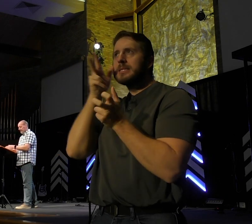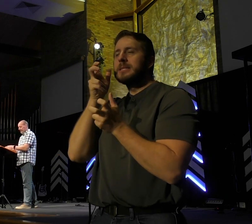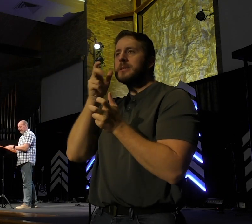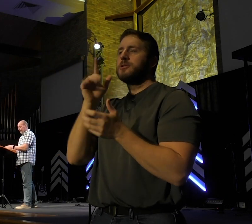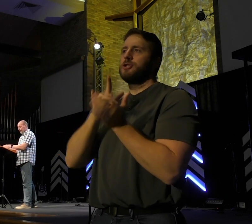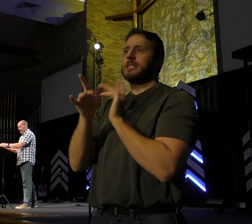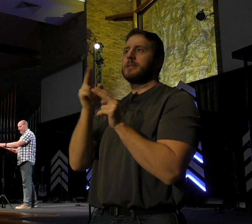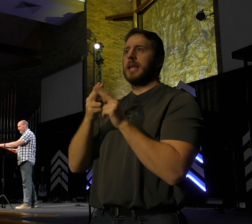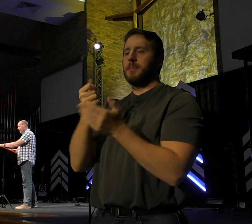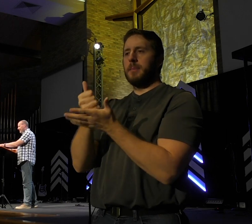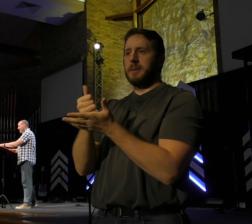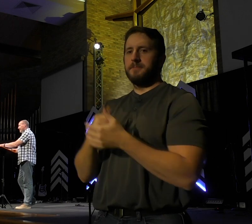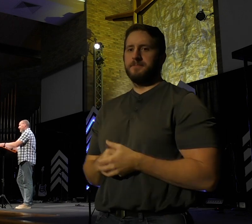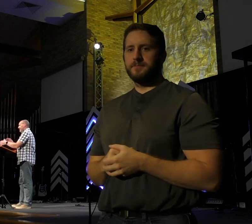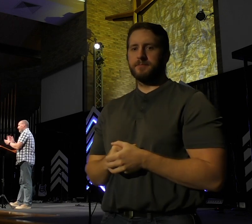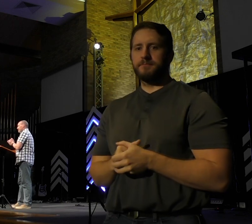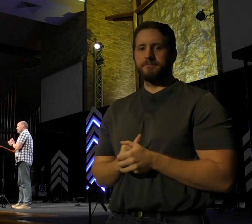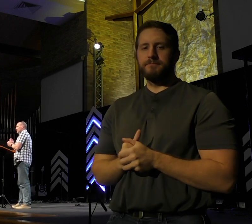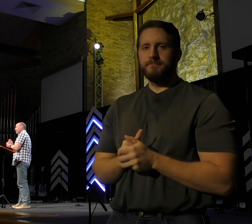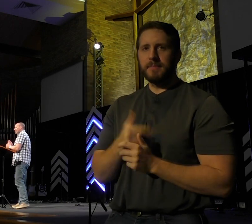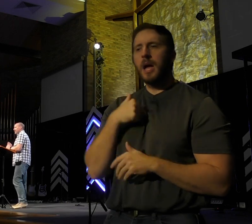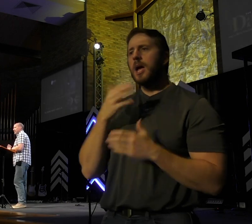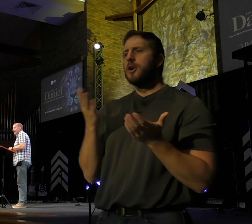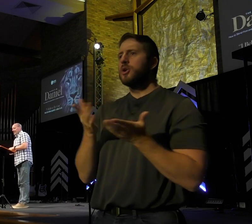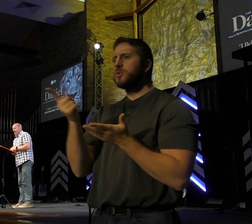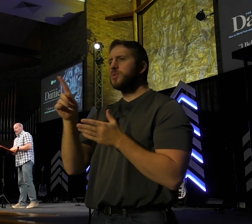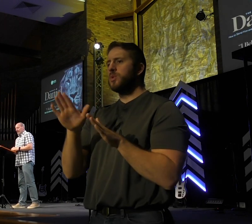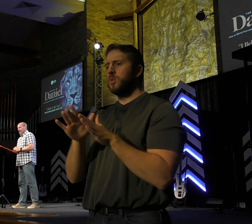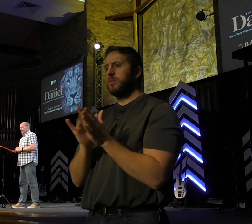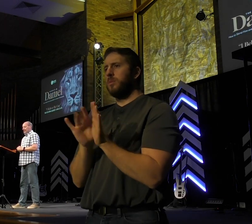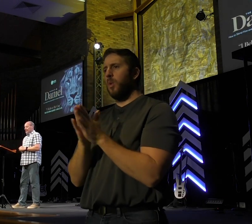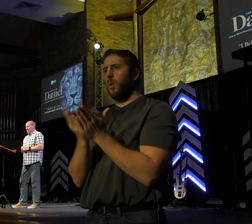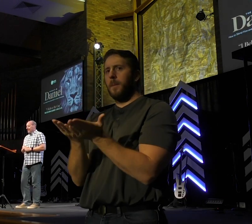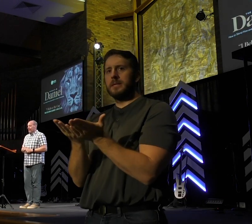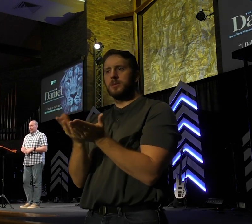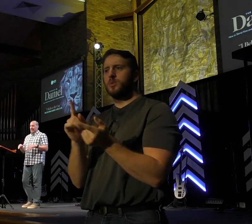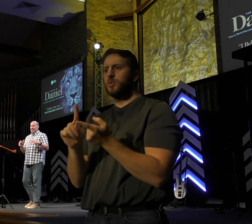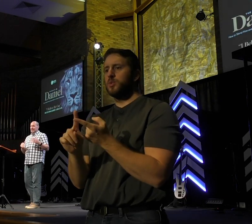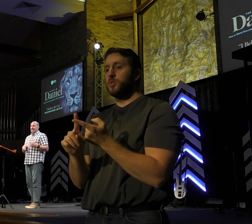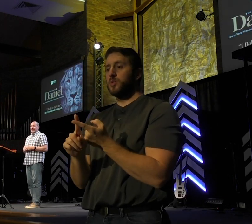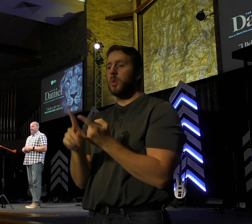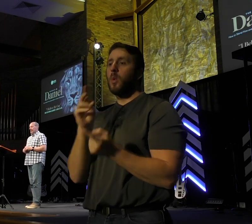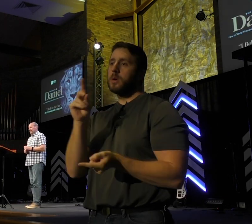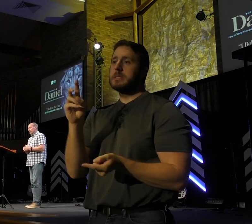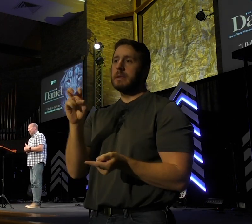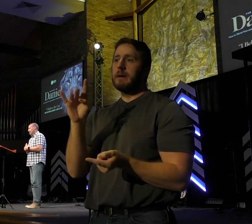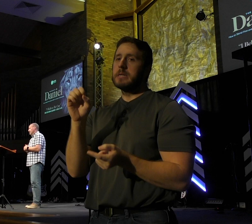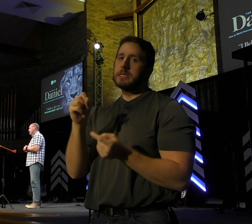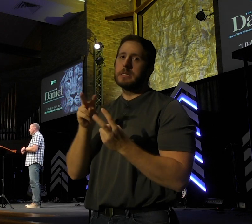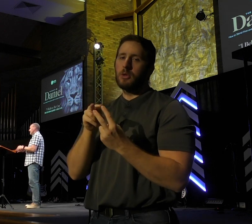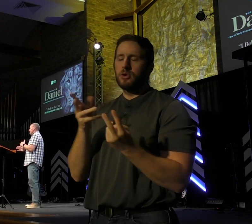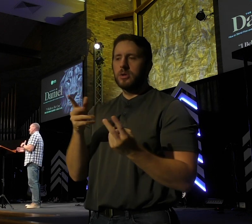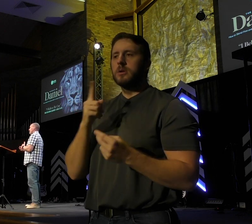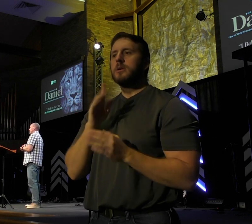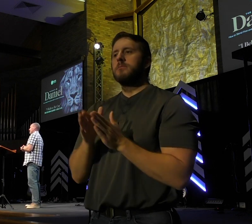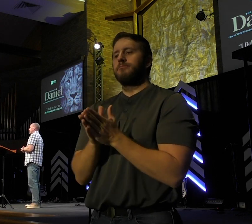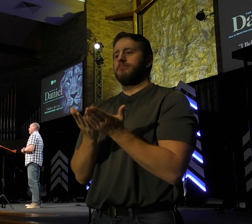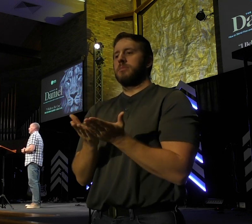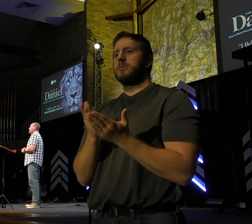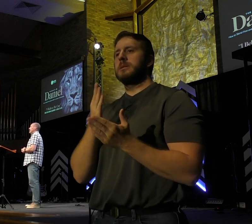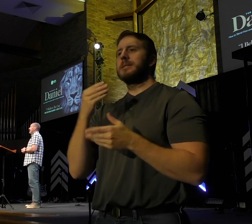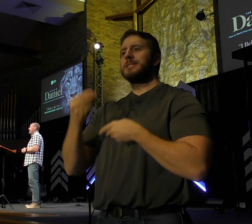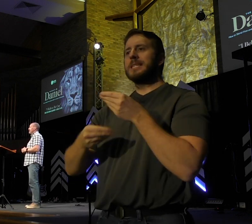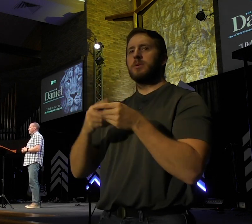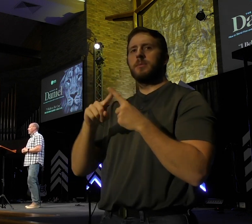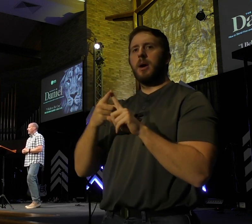name, amen. I'd encourage you to open up your Bibles to or devices to Daniel chapter 3. We're continuing the series